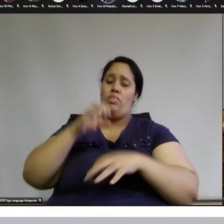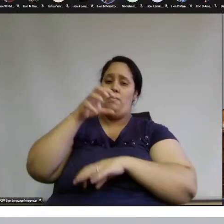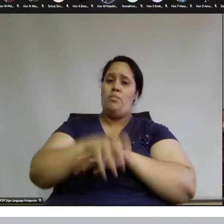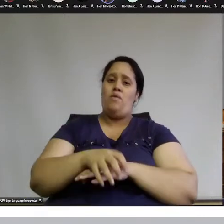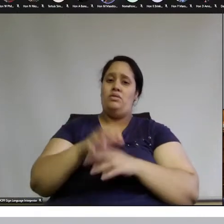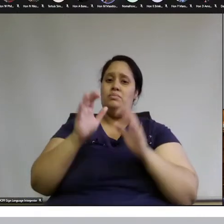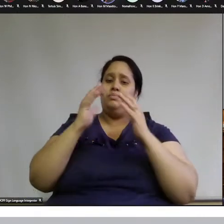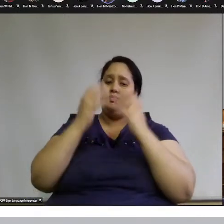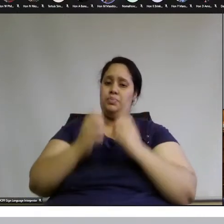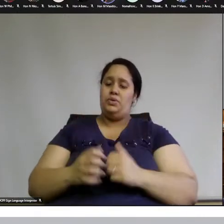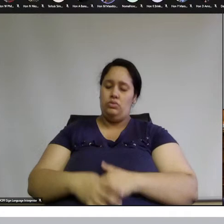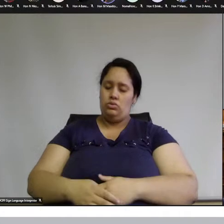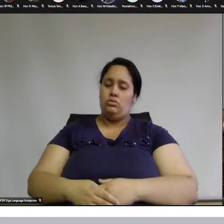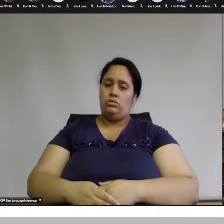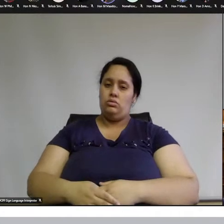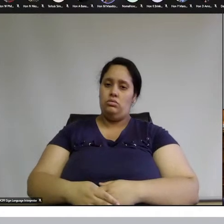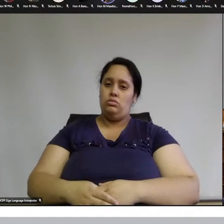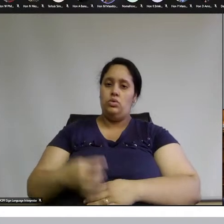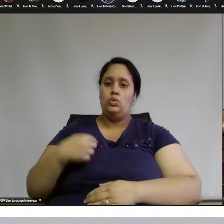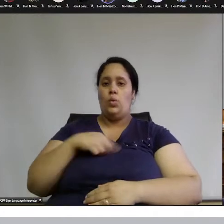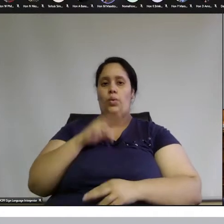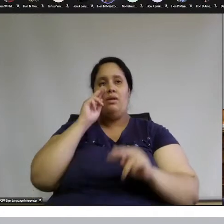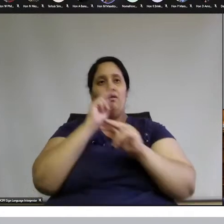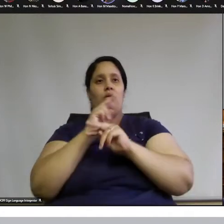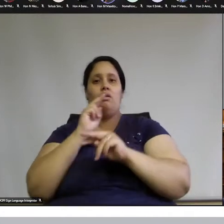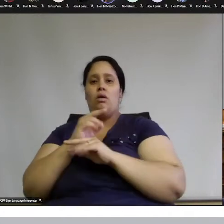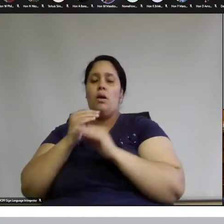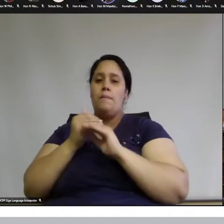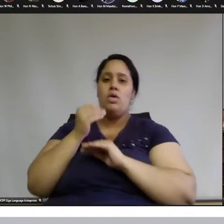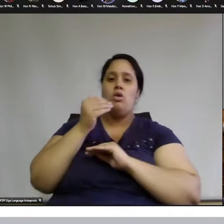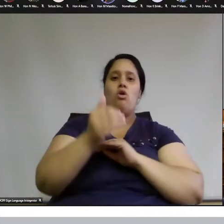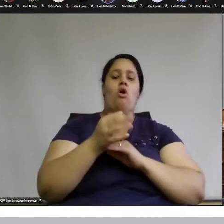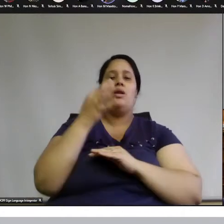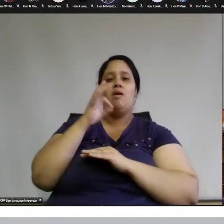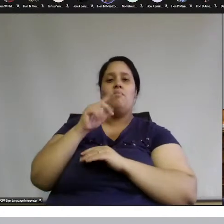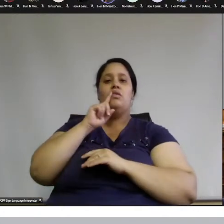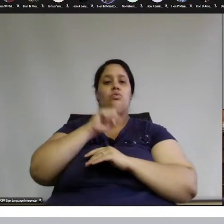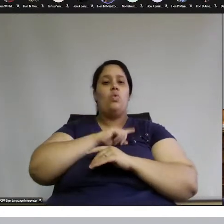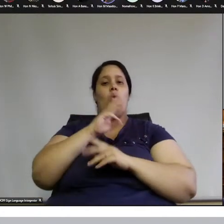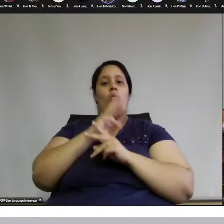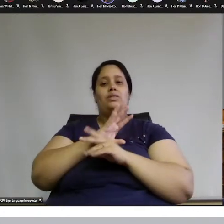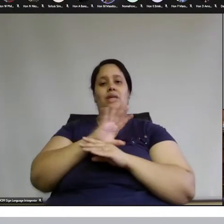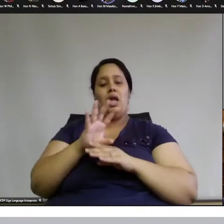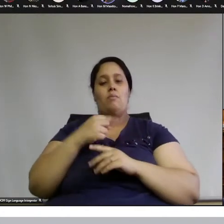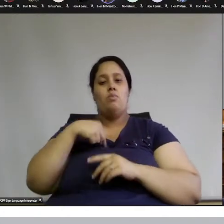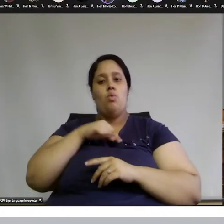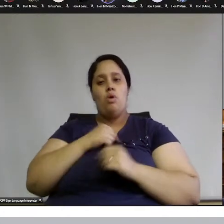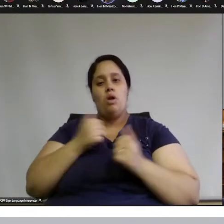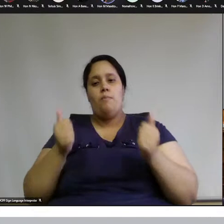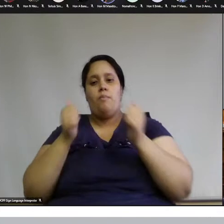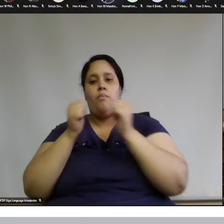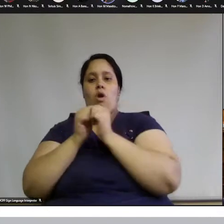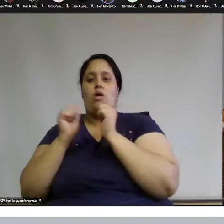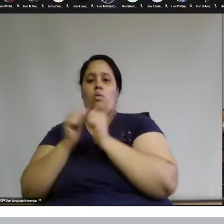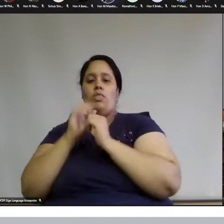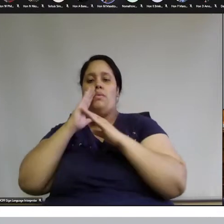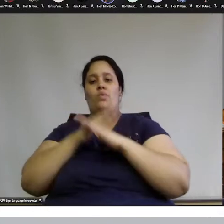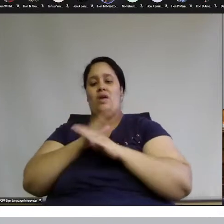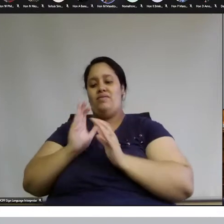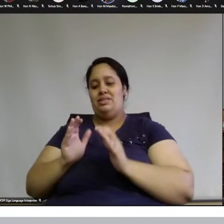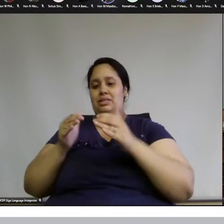province. So we need to look beyond government, and this is why the Western Cape is partnering with the private